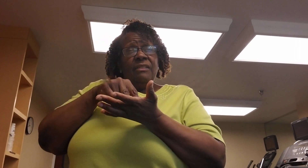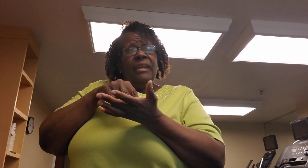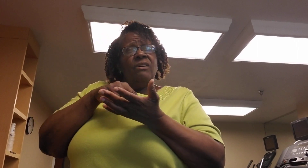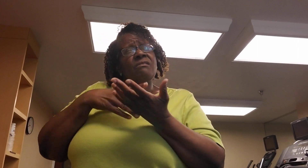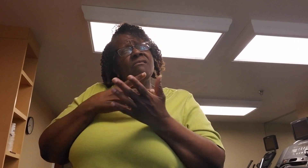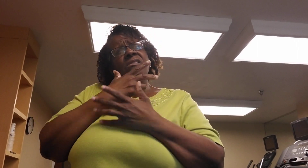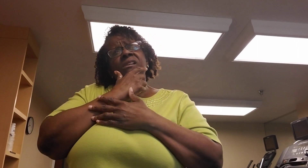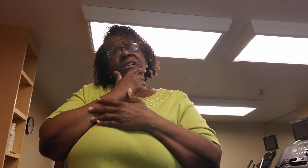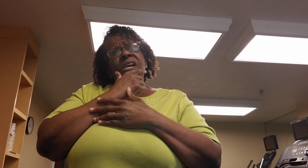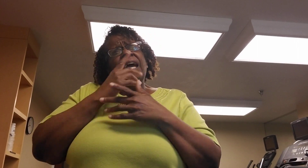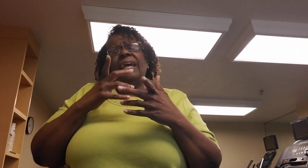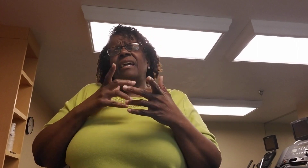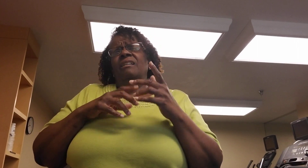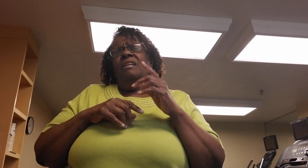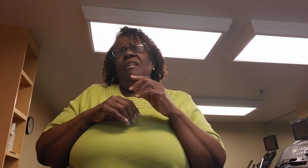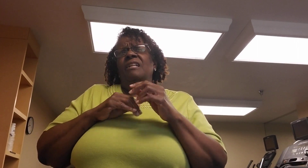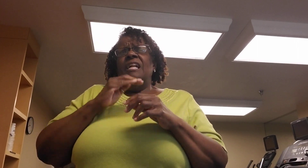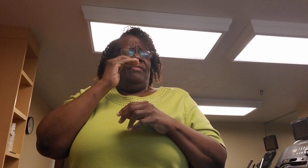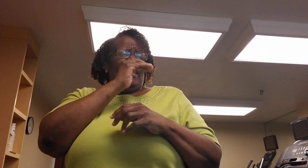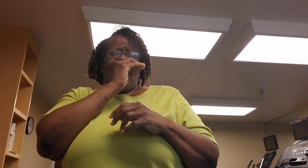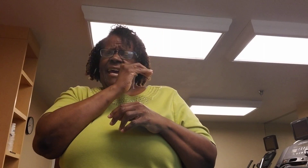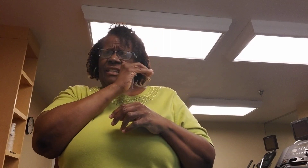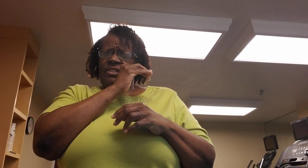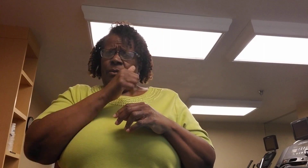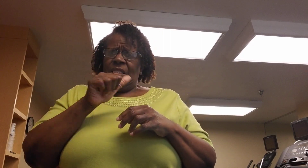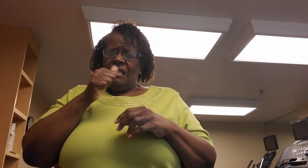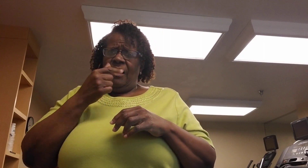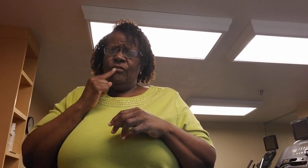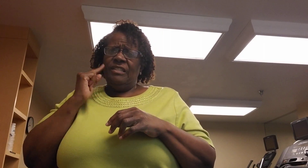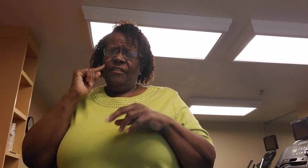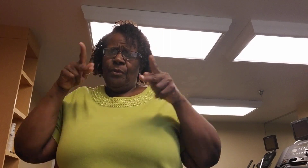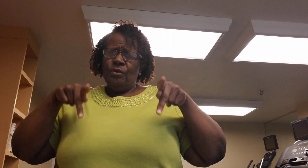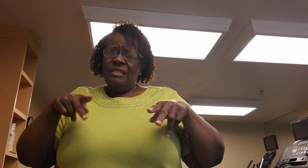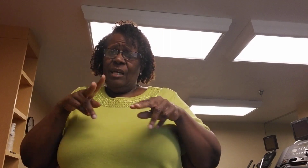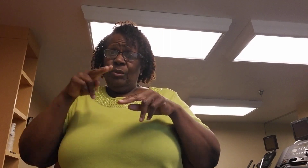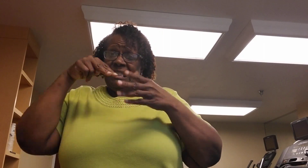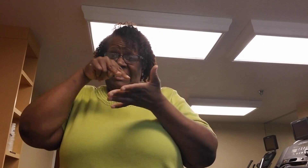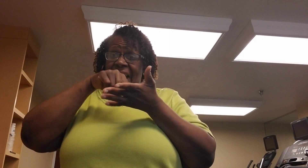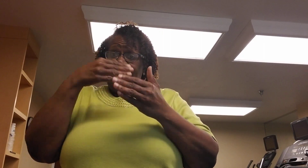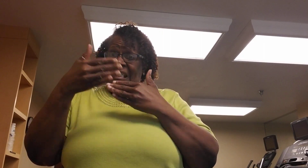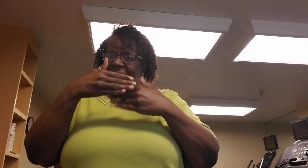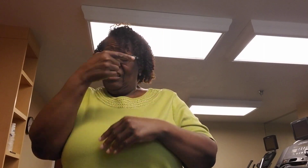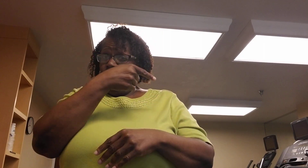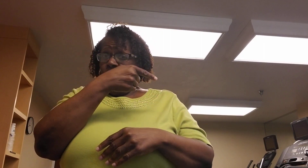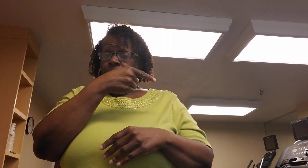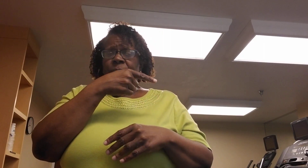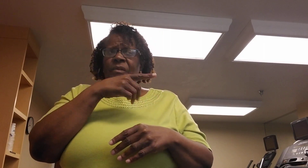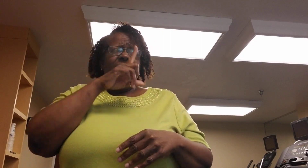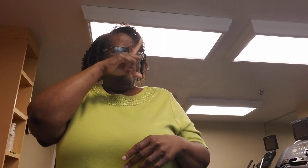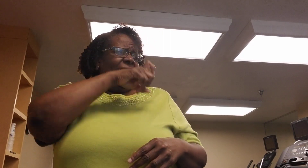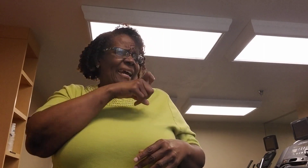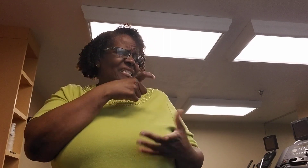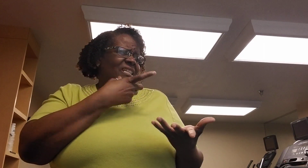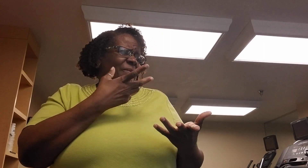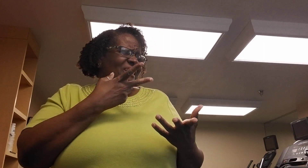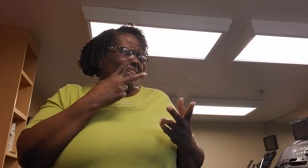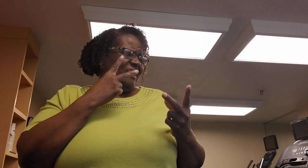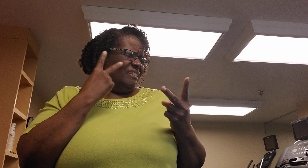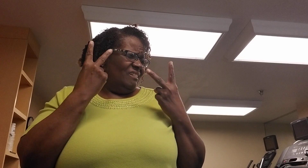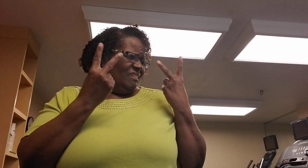there. And they asked, it was another deaf person that was standing next to him. And they asked him, they said,